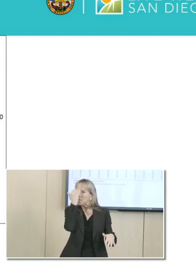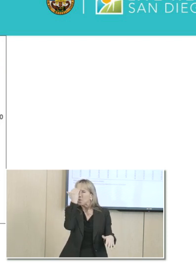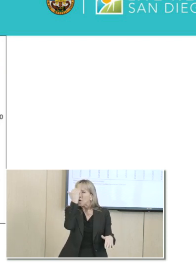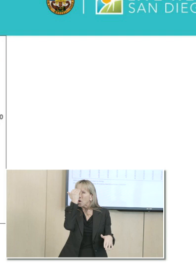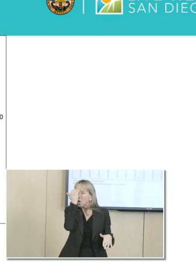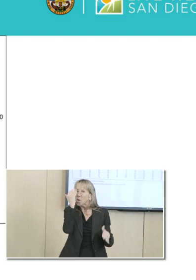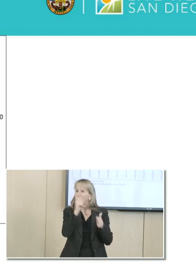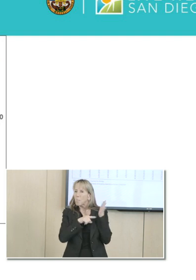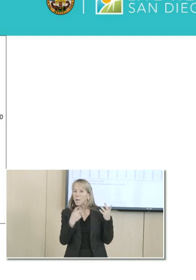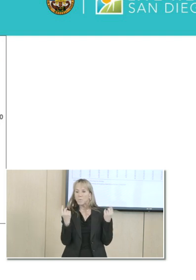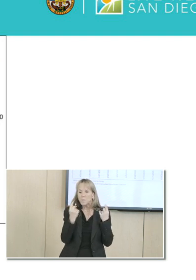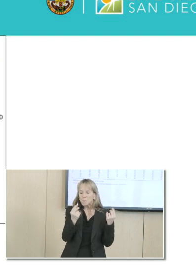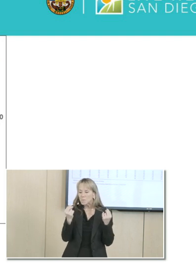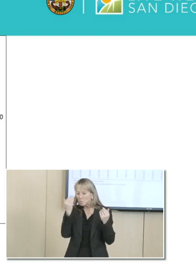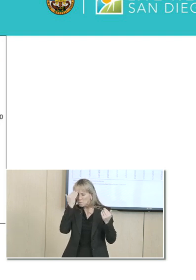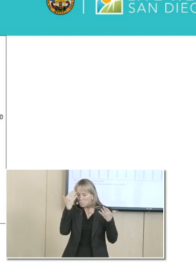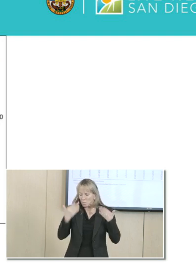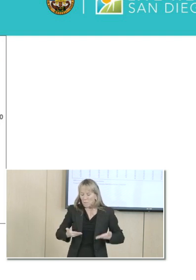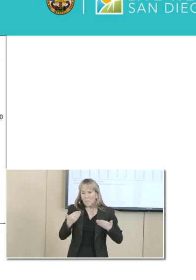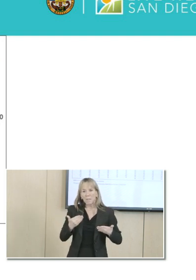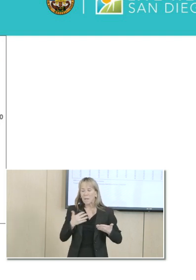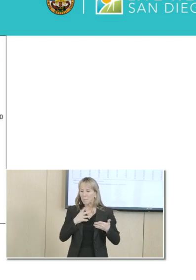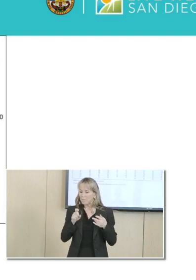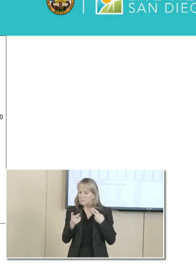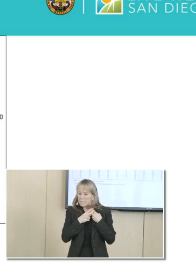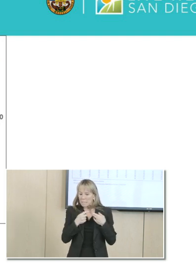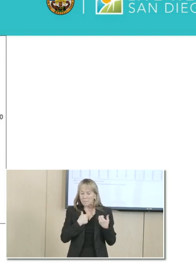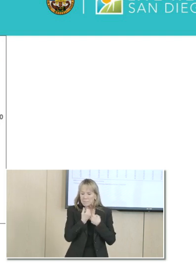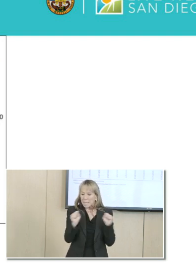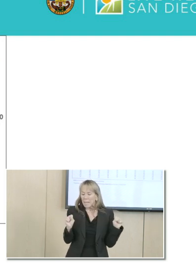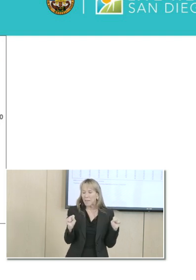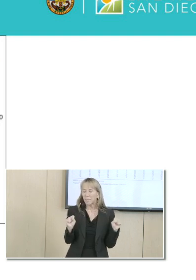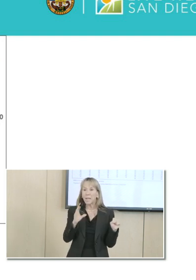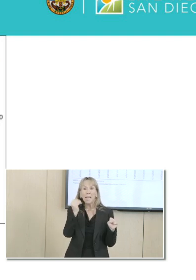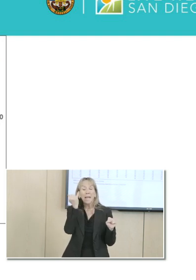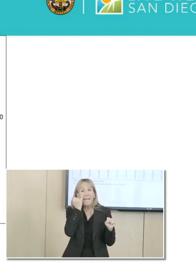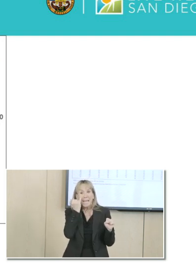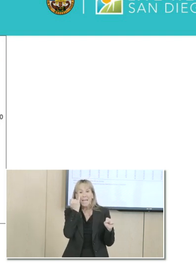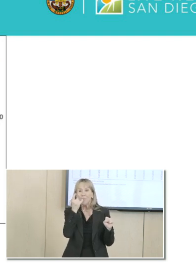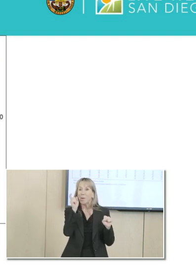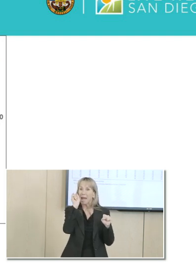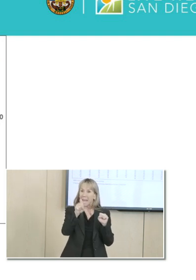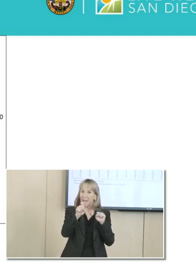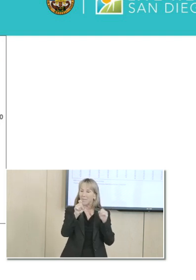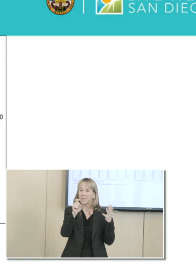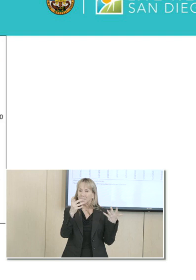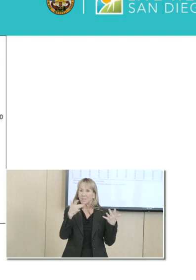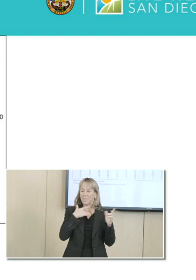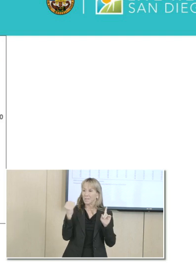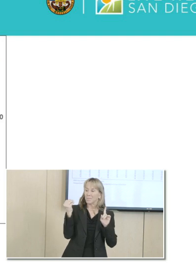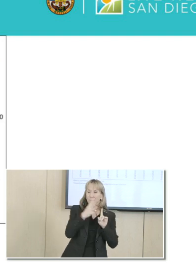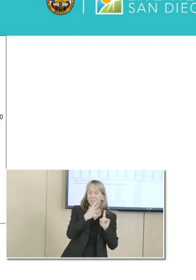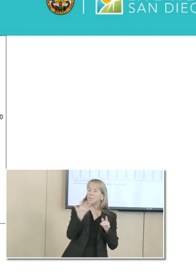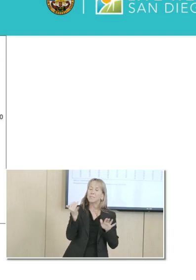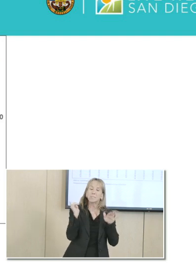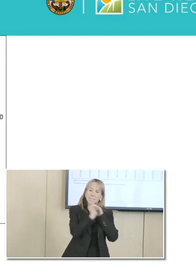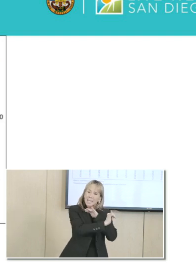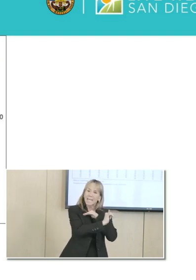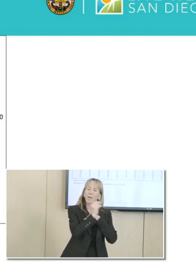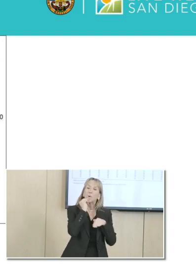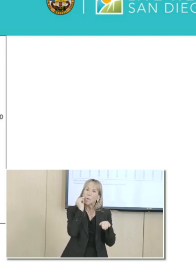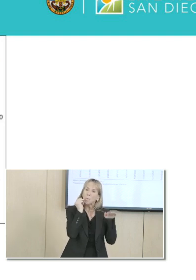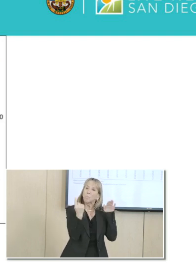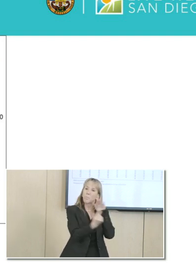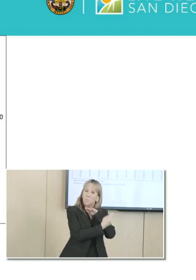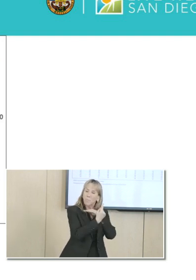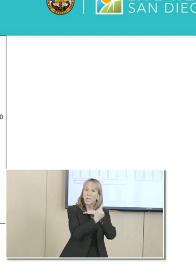of their activities, to stay safer at home, and if sick, to absolutely self-isolate at home, because these are the